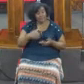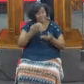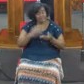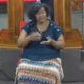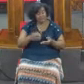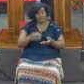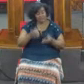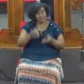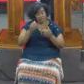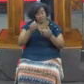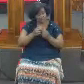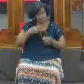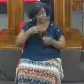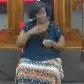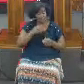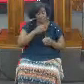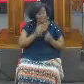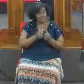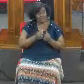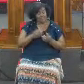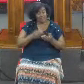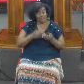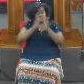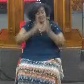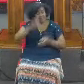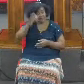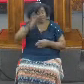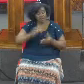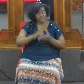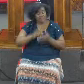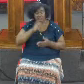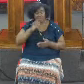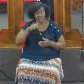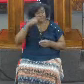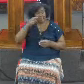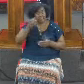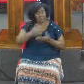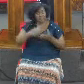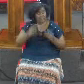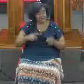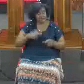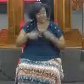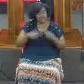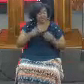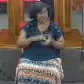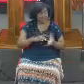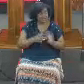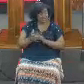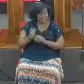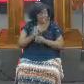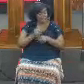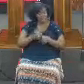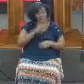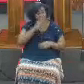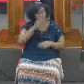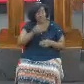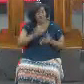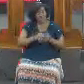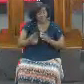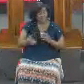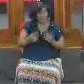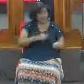me to the house of God. It's me, oh Lord, that's not telling somebody about Jesus and making sure that the